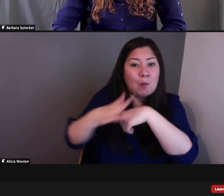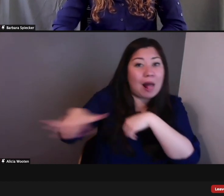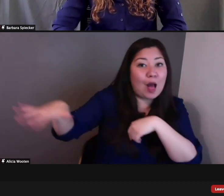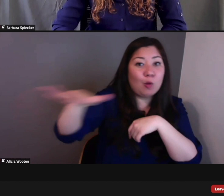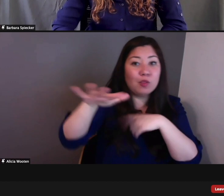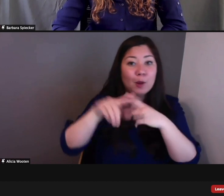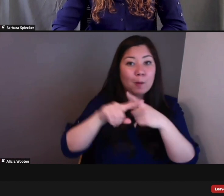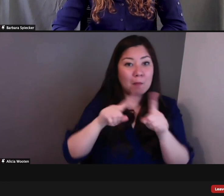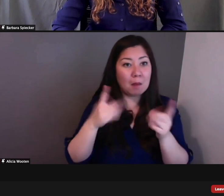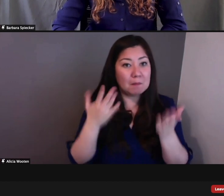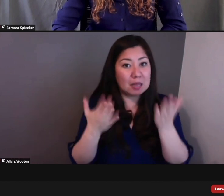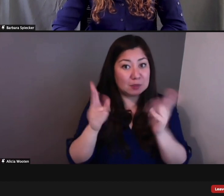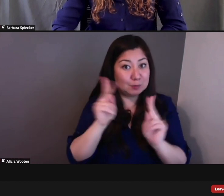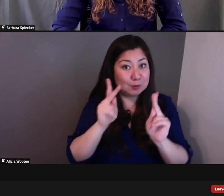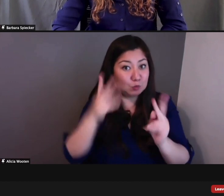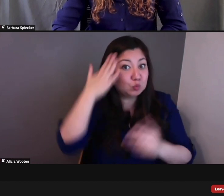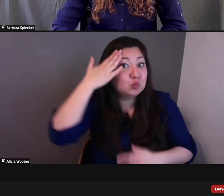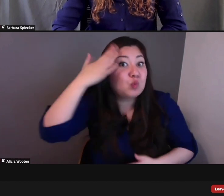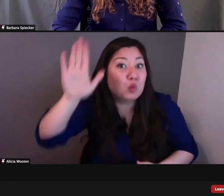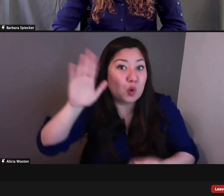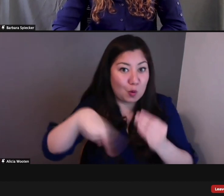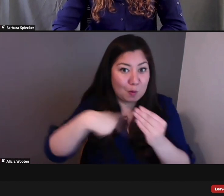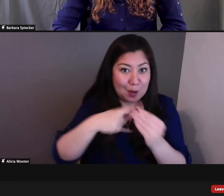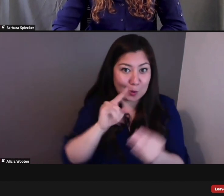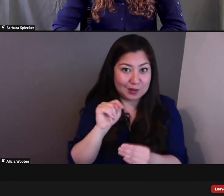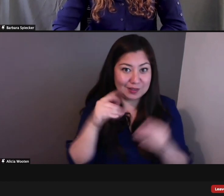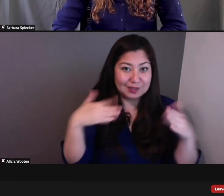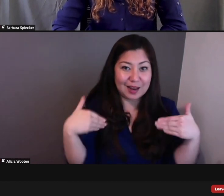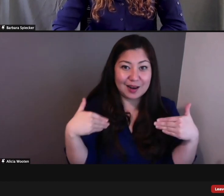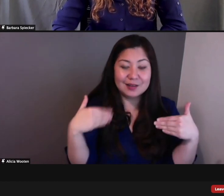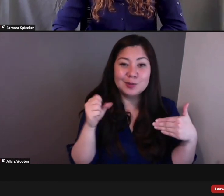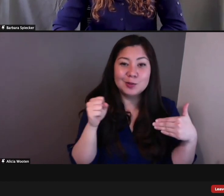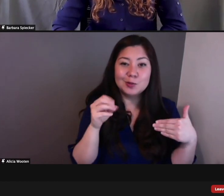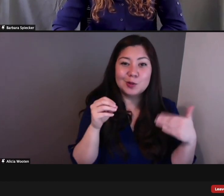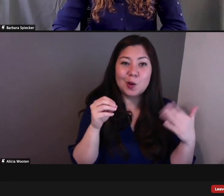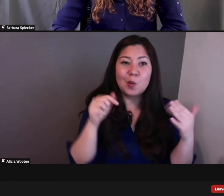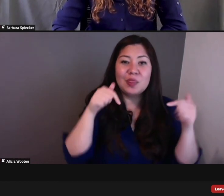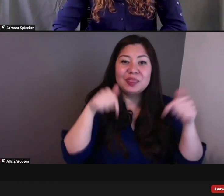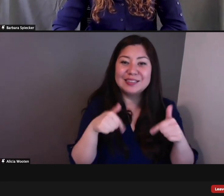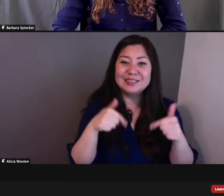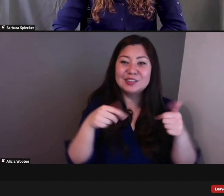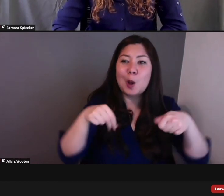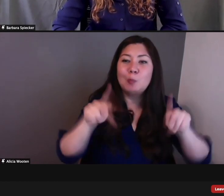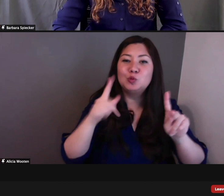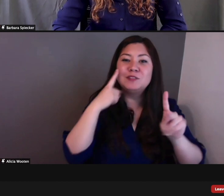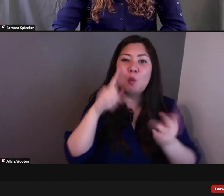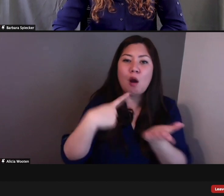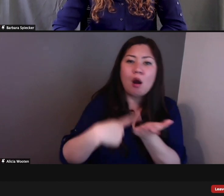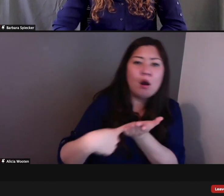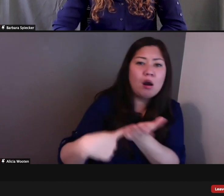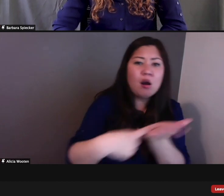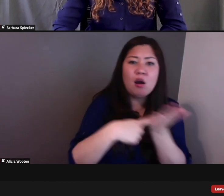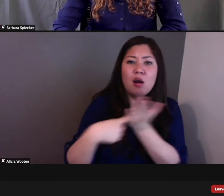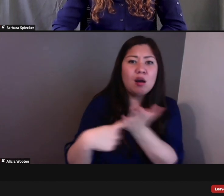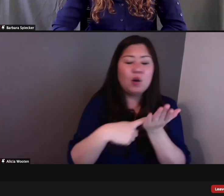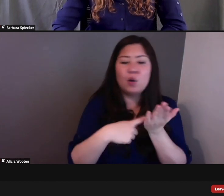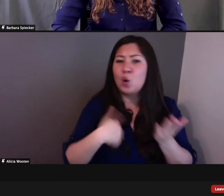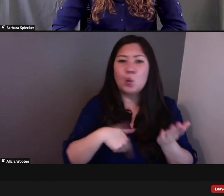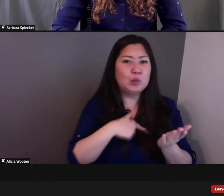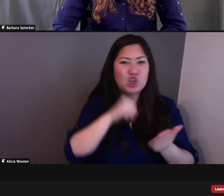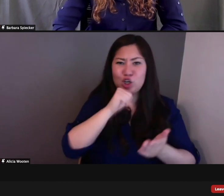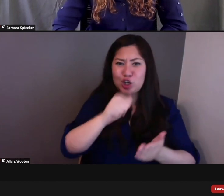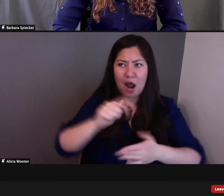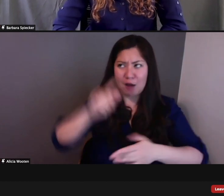can pull from that to make adjustments and then share that with all of you. So we just wanted to emphasize that